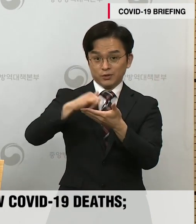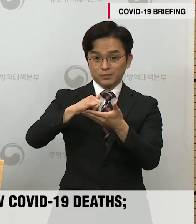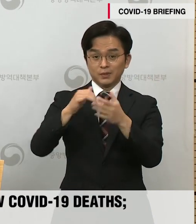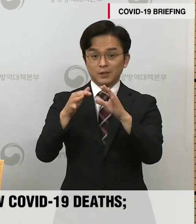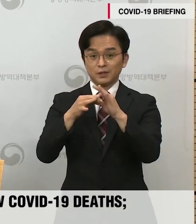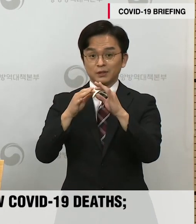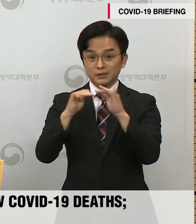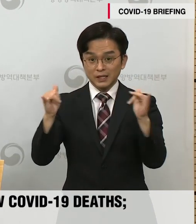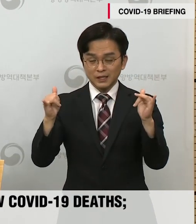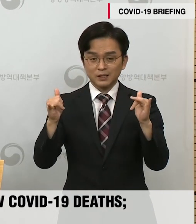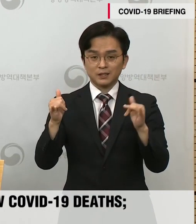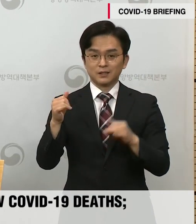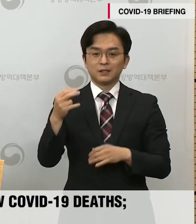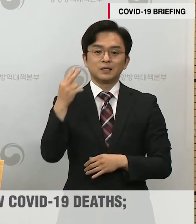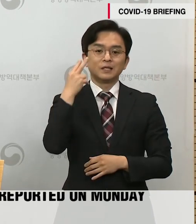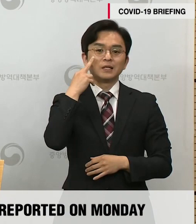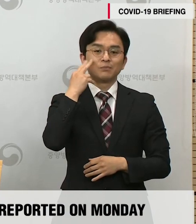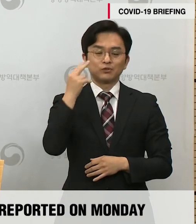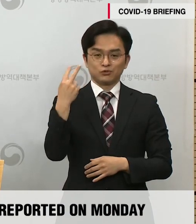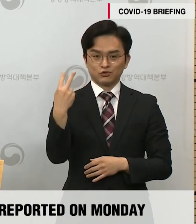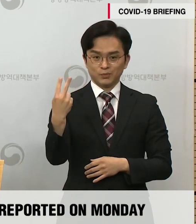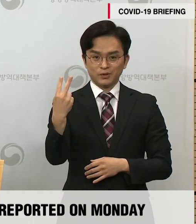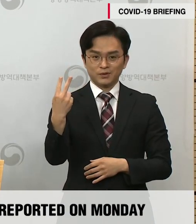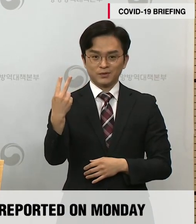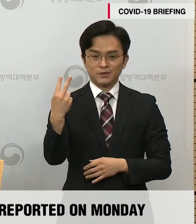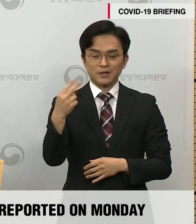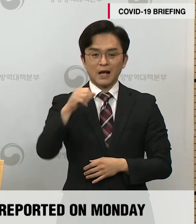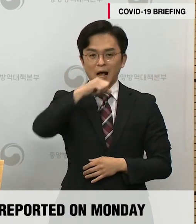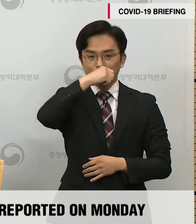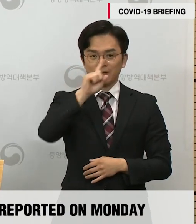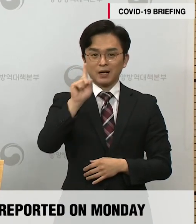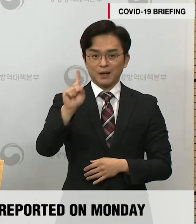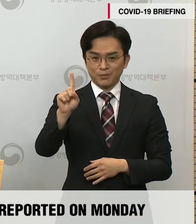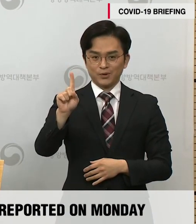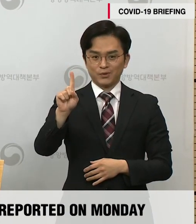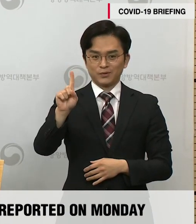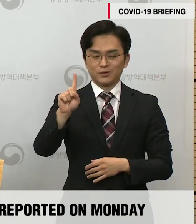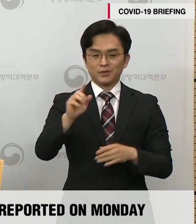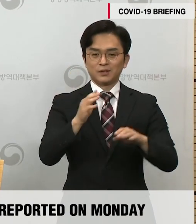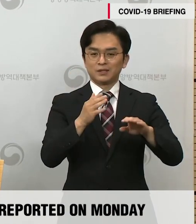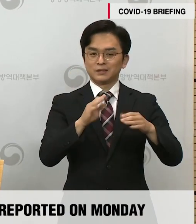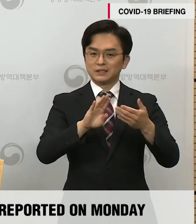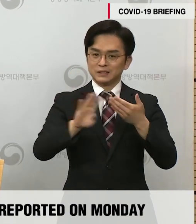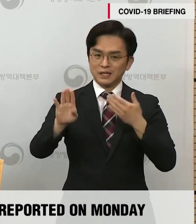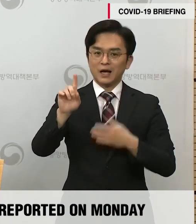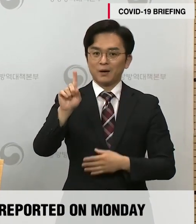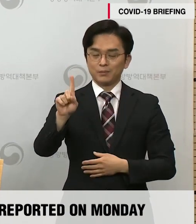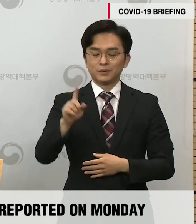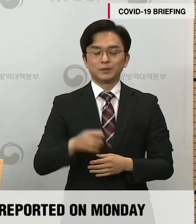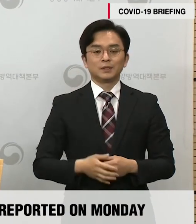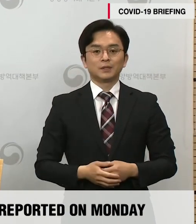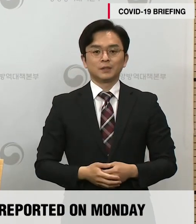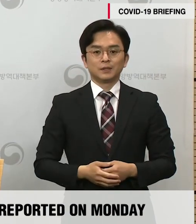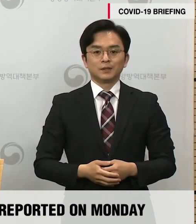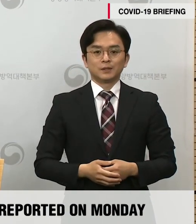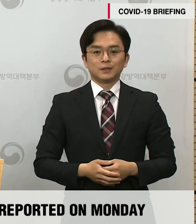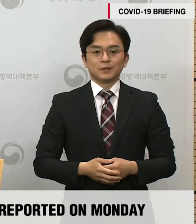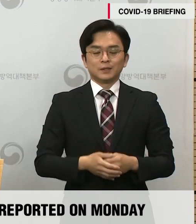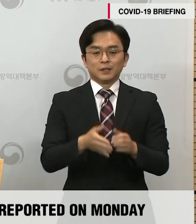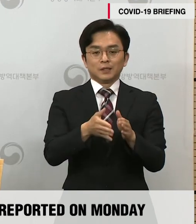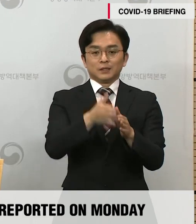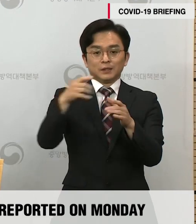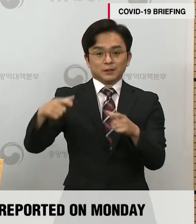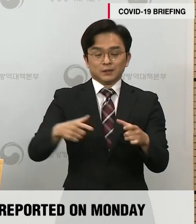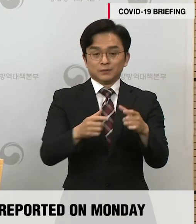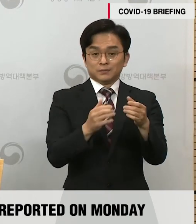22. And the countries were Americas, Europe, and Africa, and others.